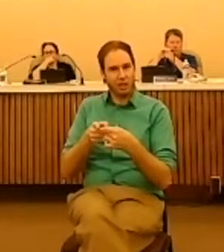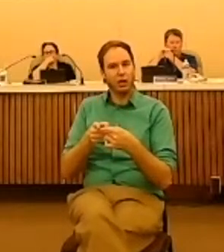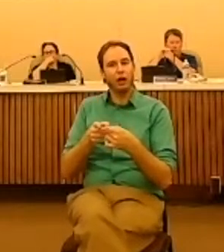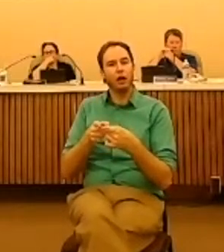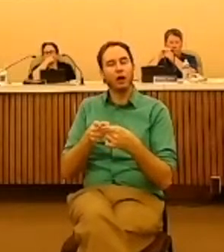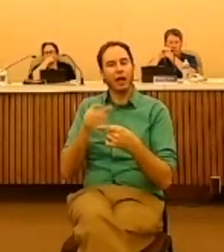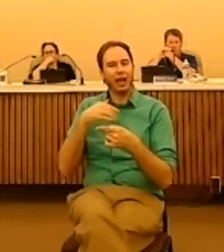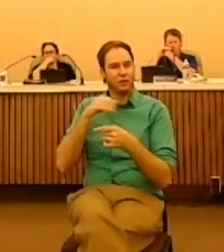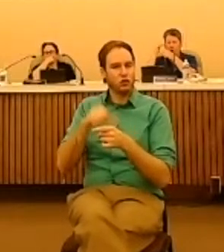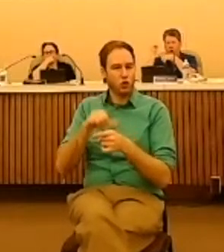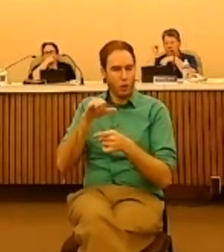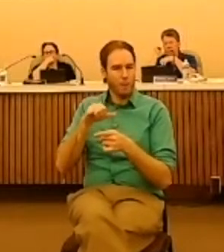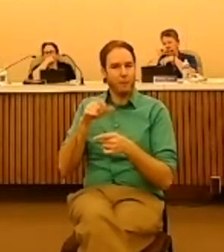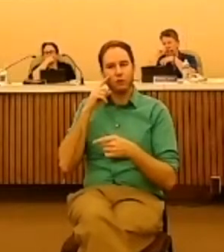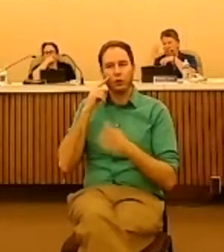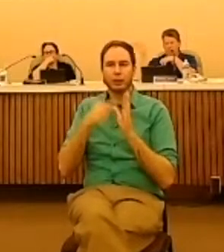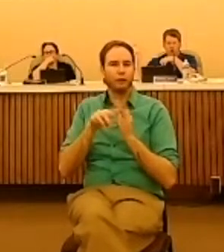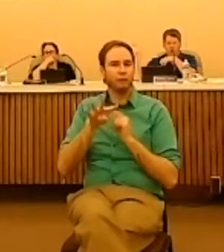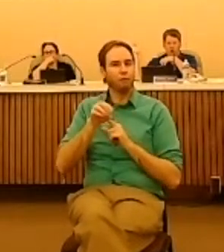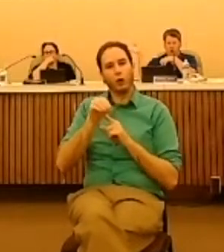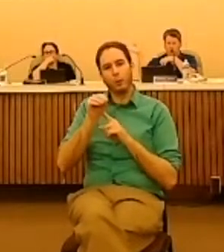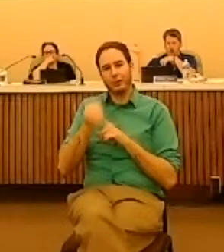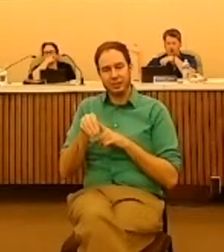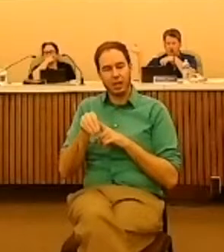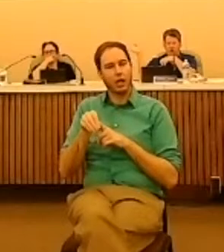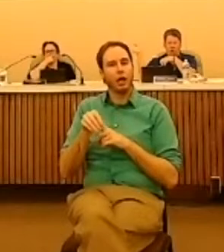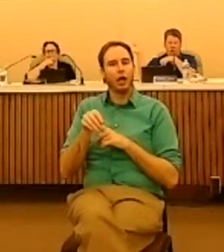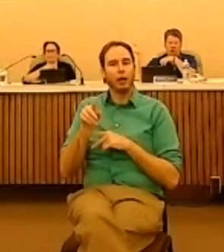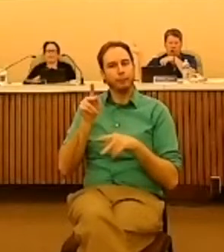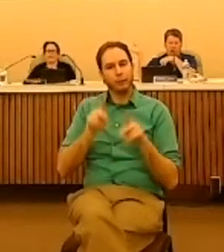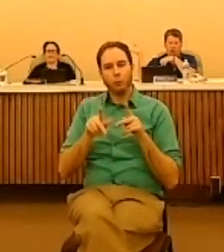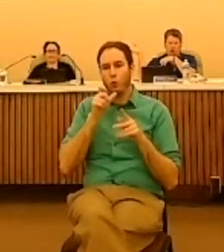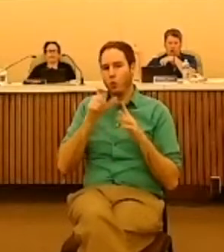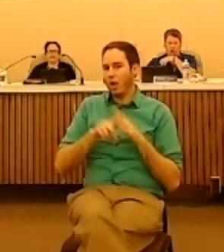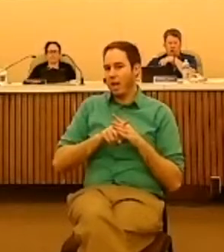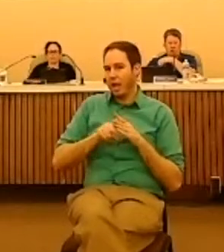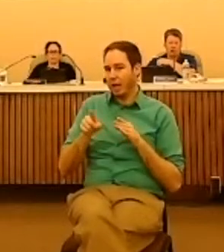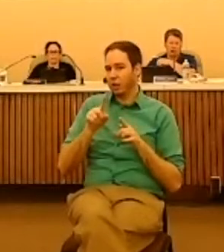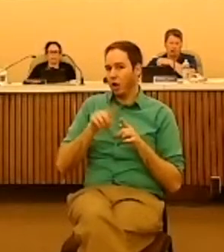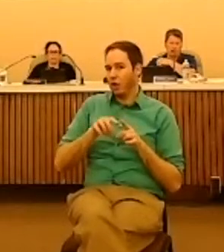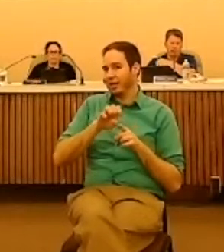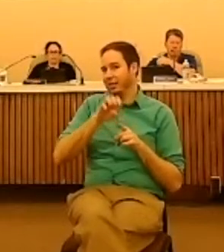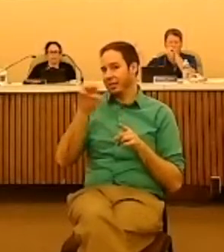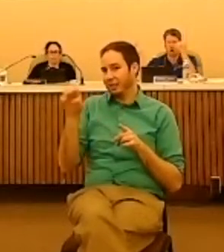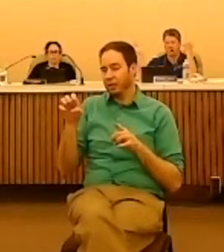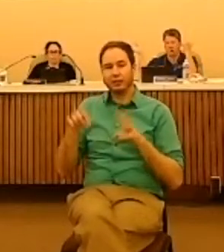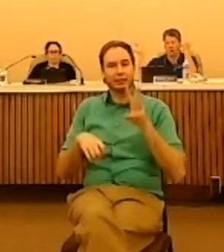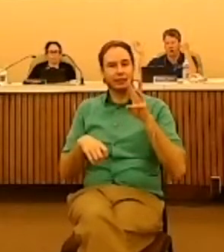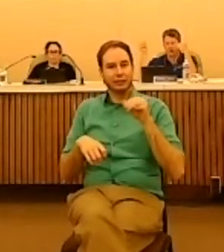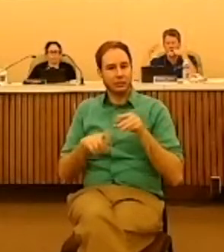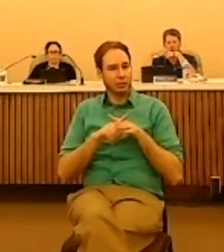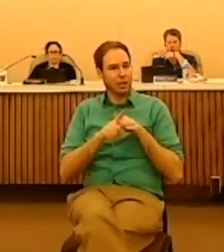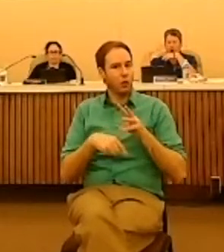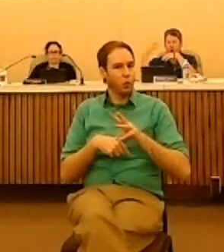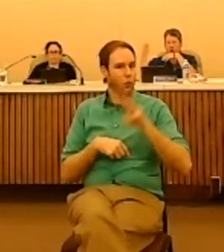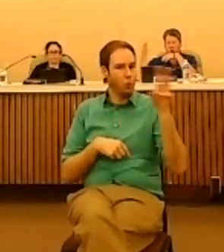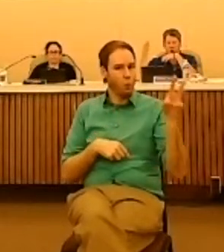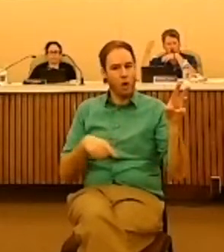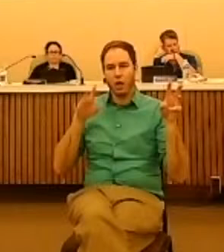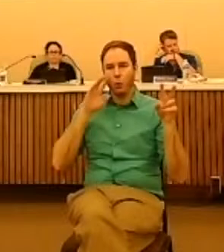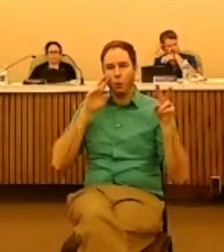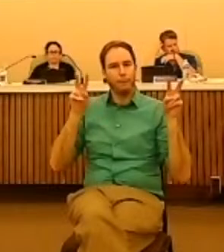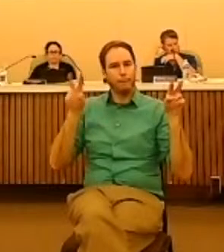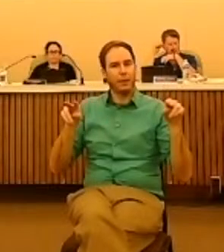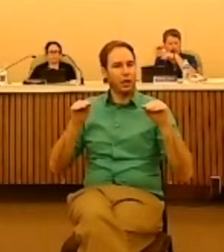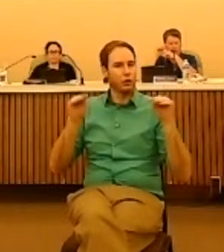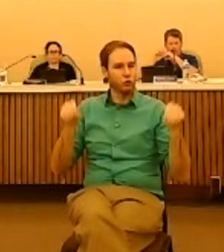actual turns. So if 40% of the people exit to the east and 60% to the west, they'll apply those same